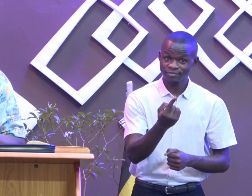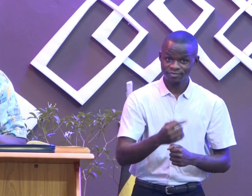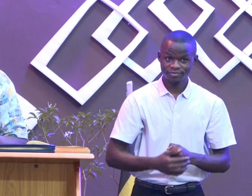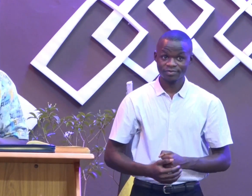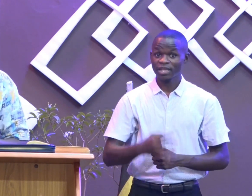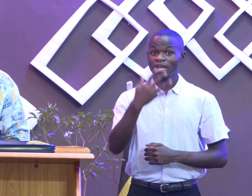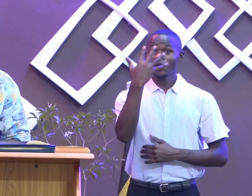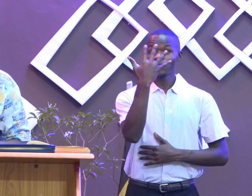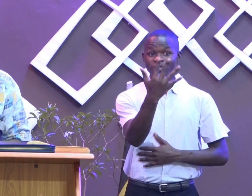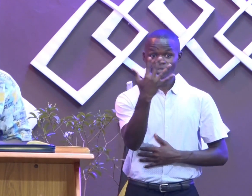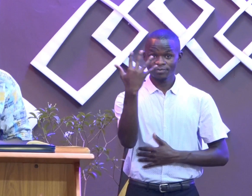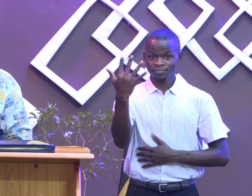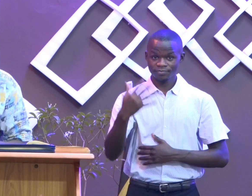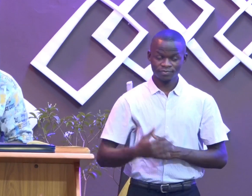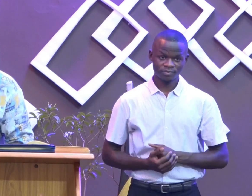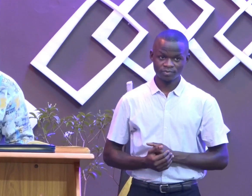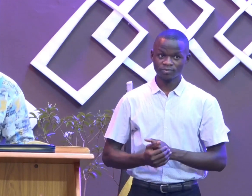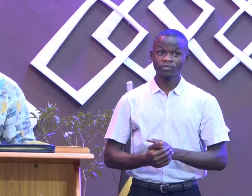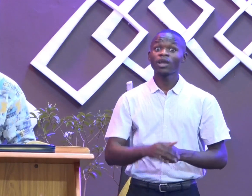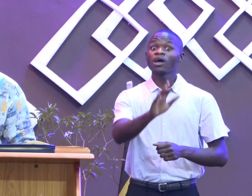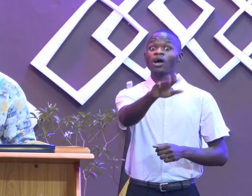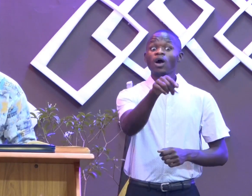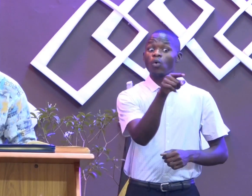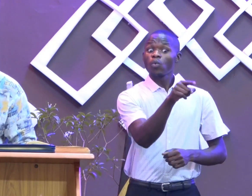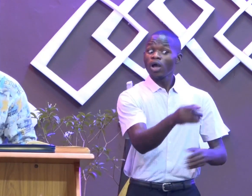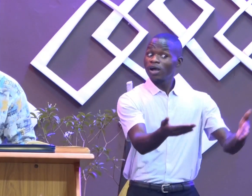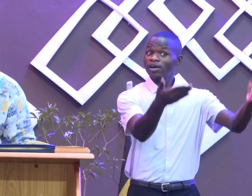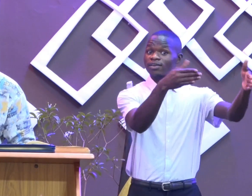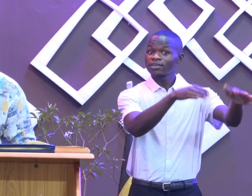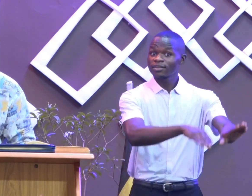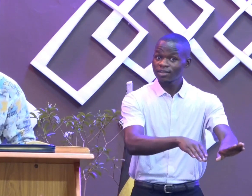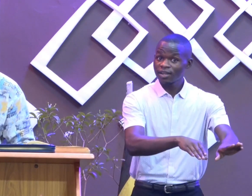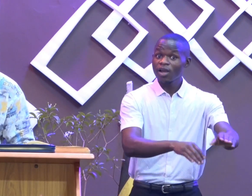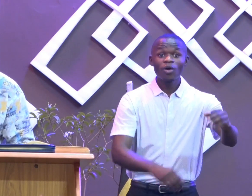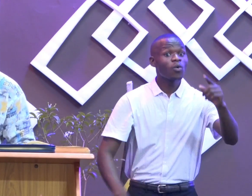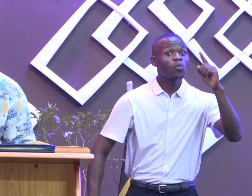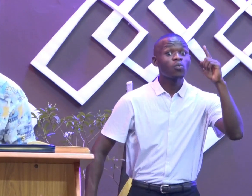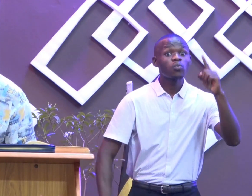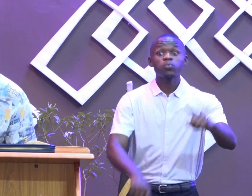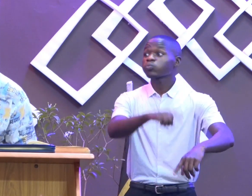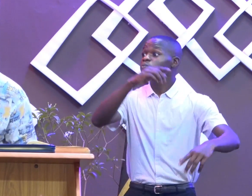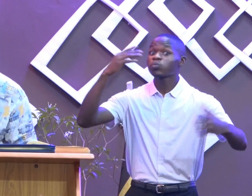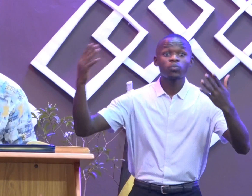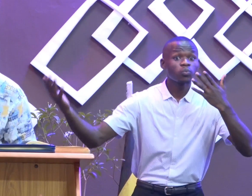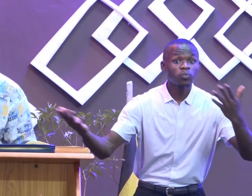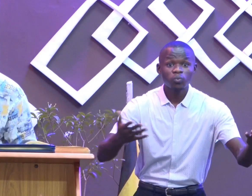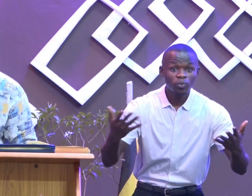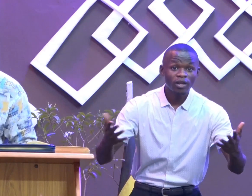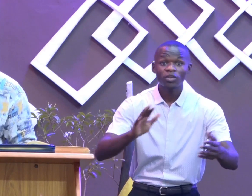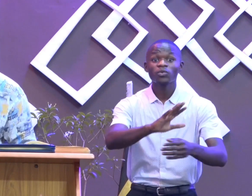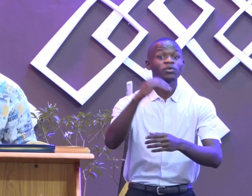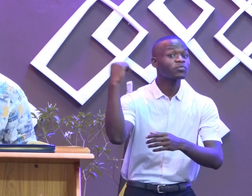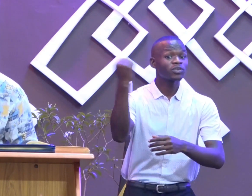us. 55. Nti gw'okufa. Or death. Okuwangula ko kululuyiwa. Where is your